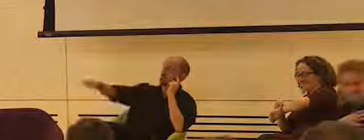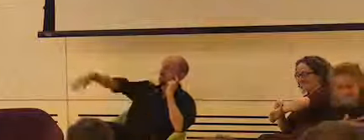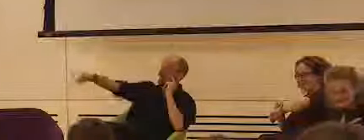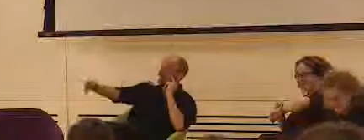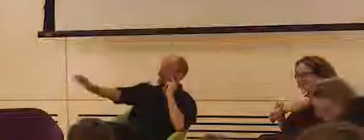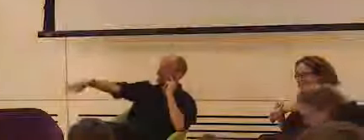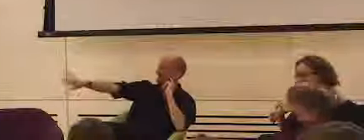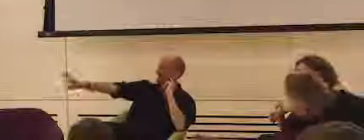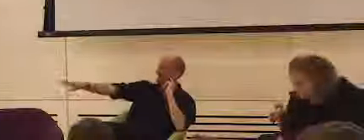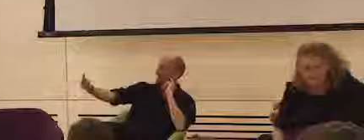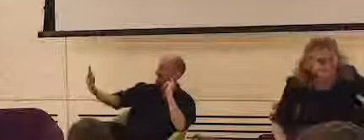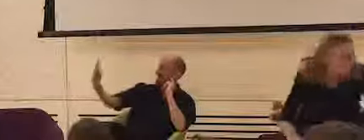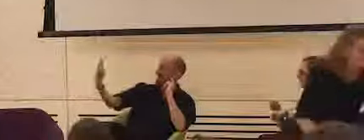what time we come back.